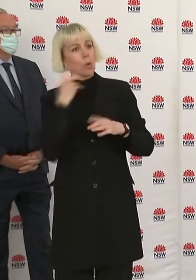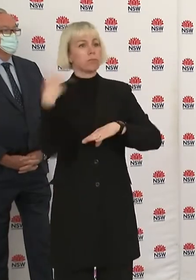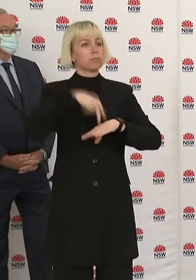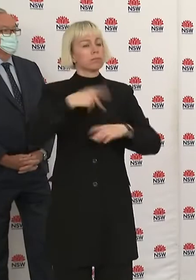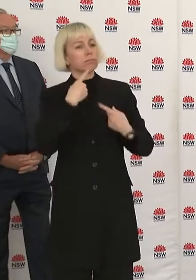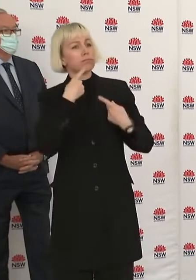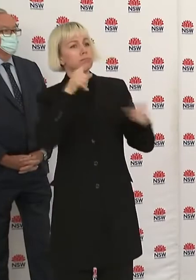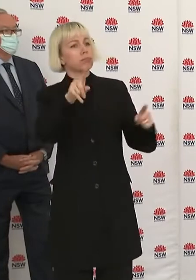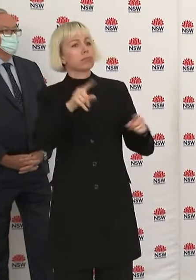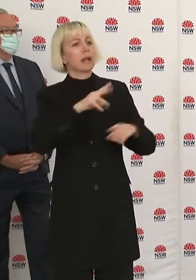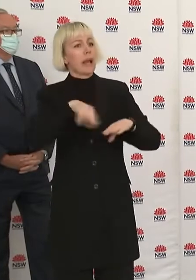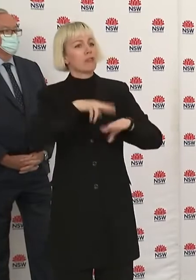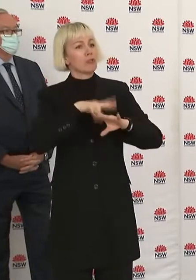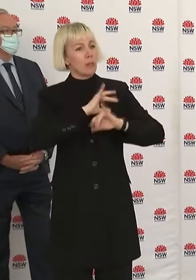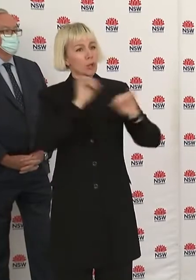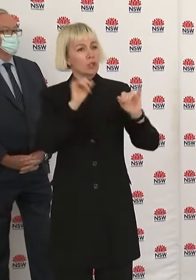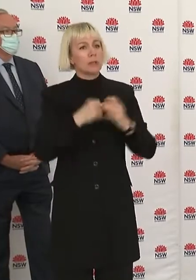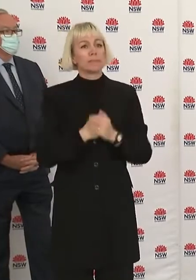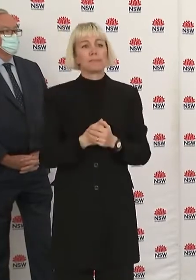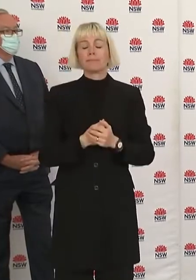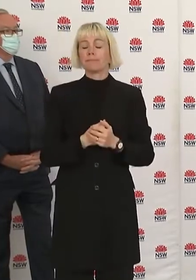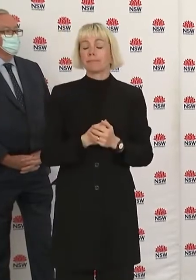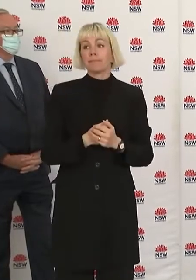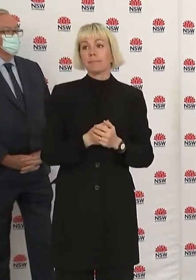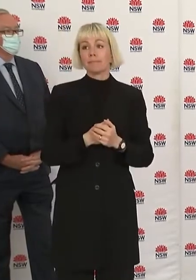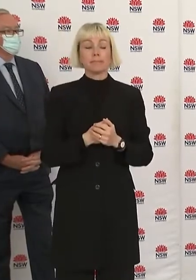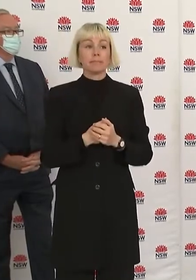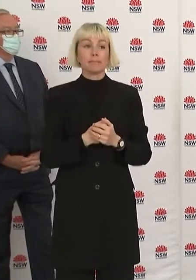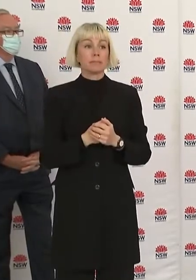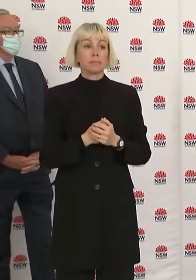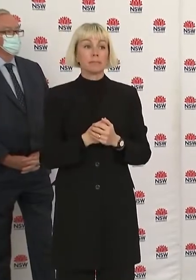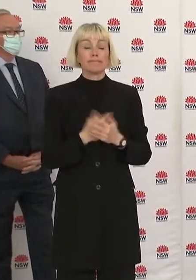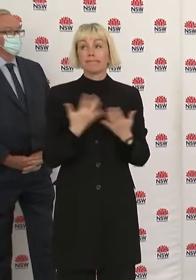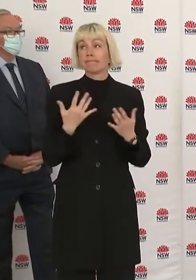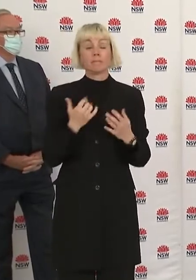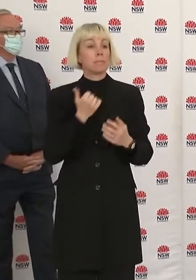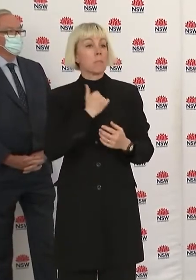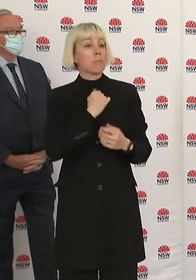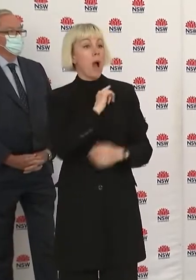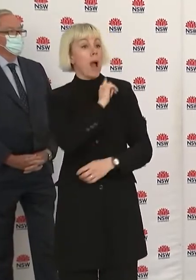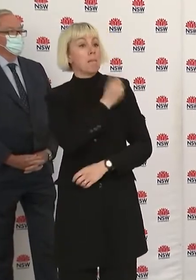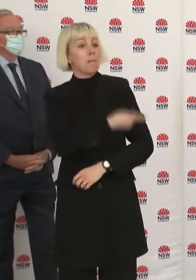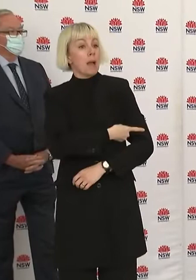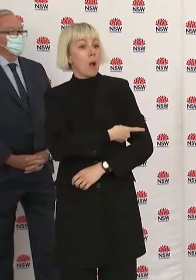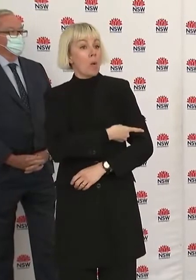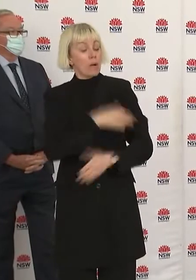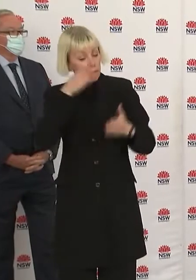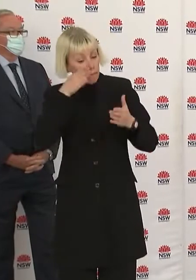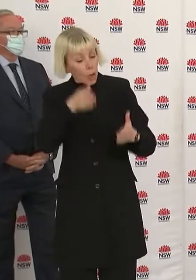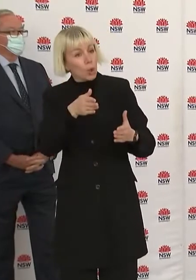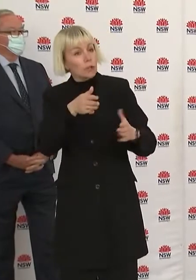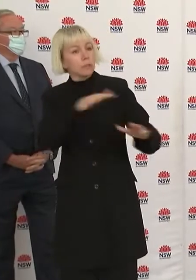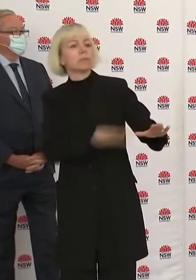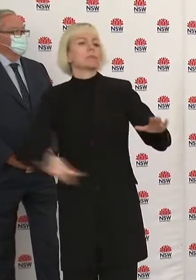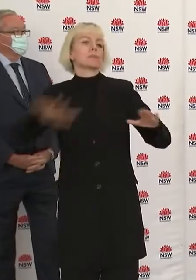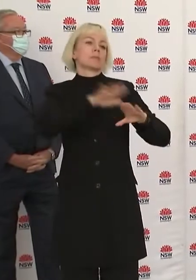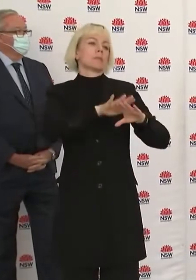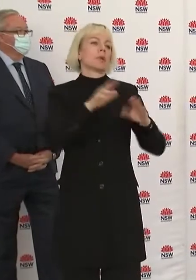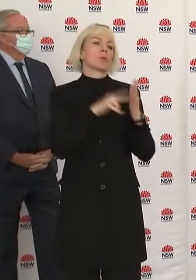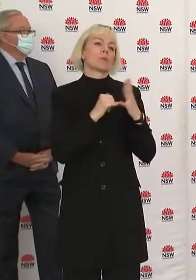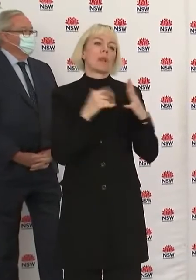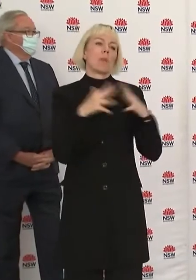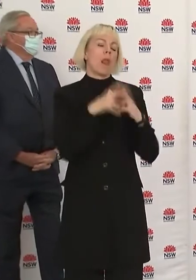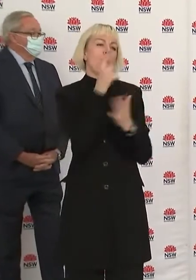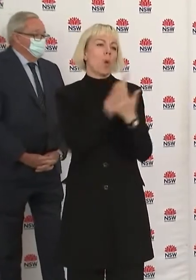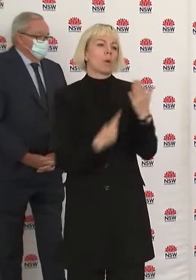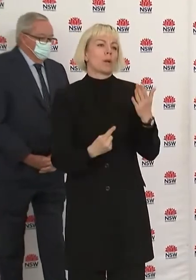have the capacity to address anything beyond the boundaries of New South Wales. What I am simply doing today, it is not my